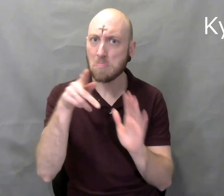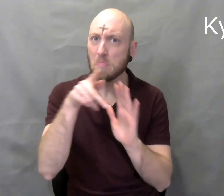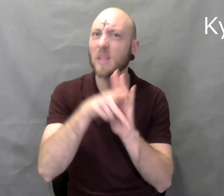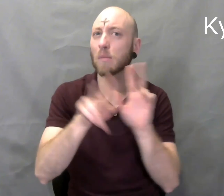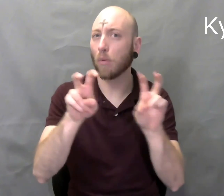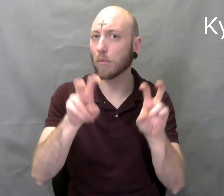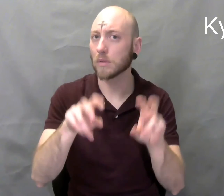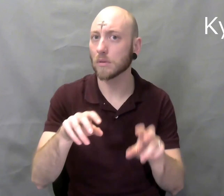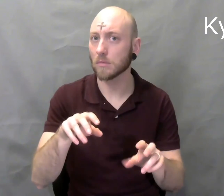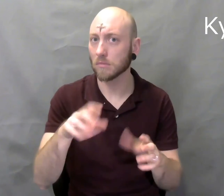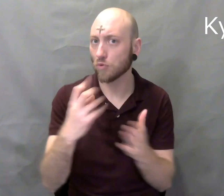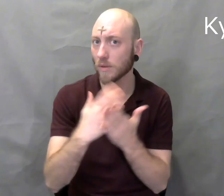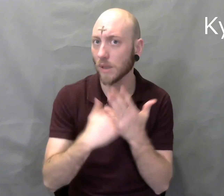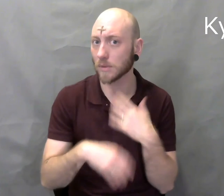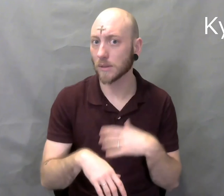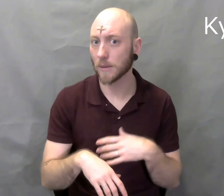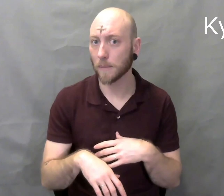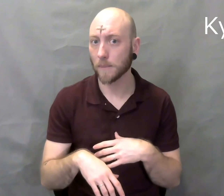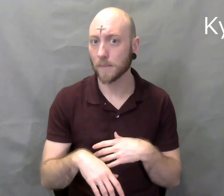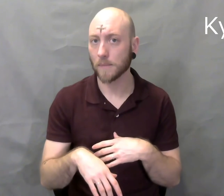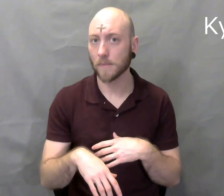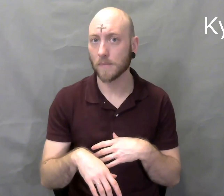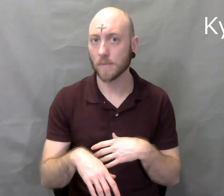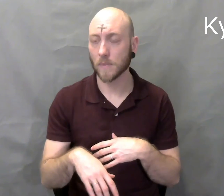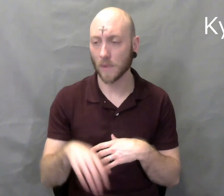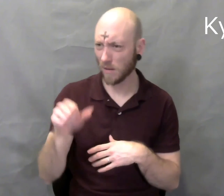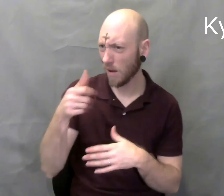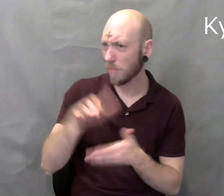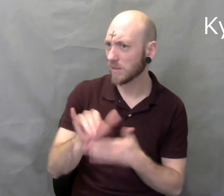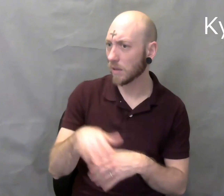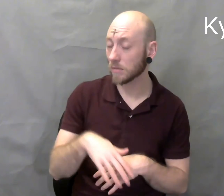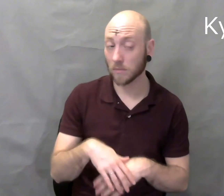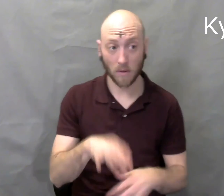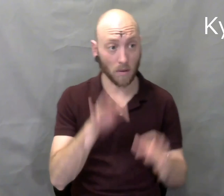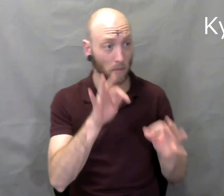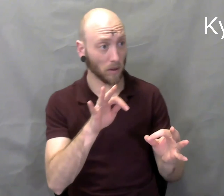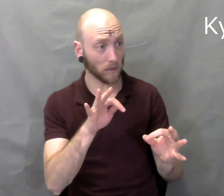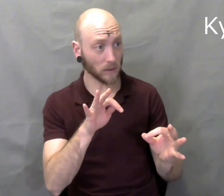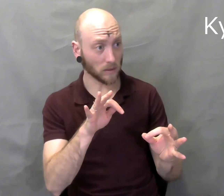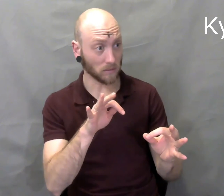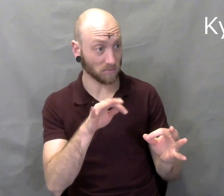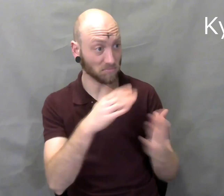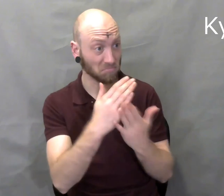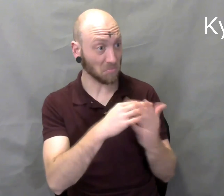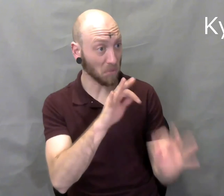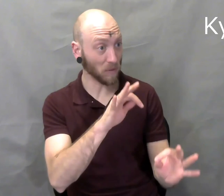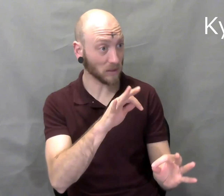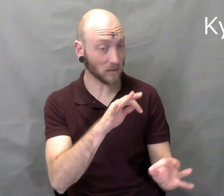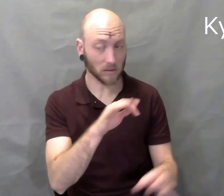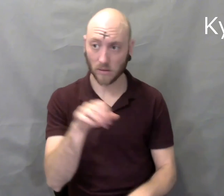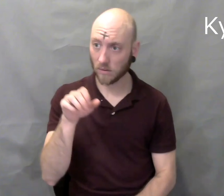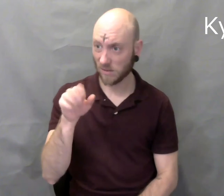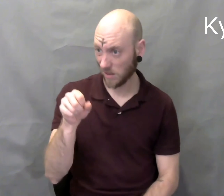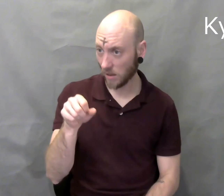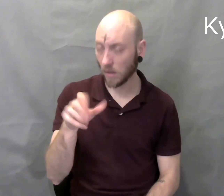are principles by themselves perfect? And I was like, yeah, they are. I mean, the principle of